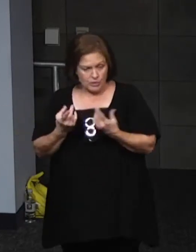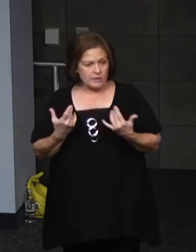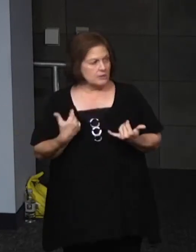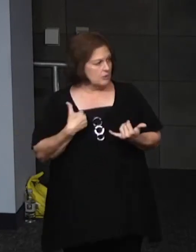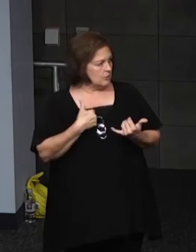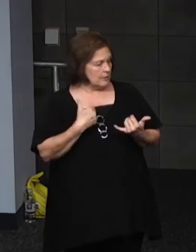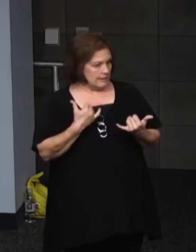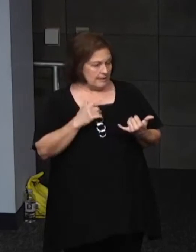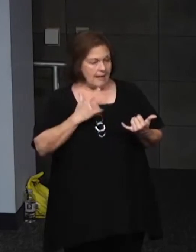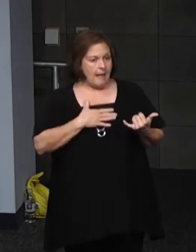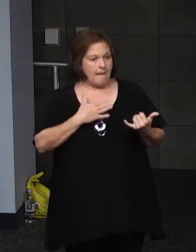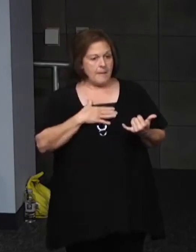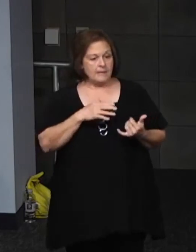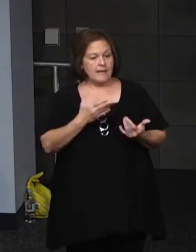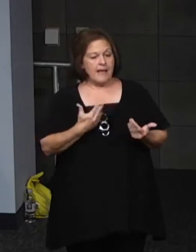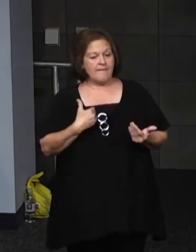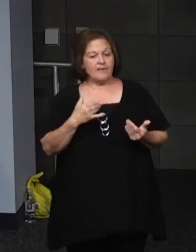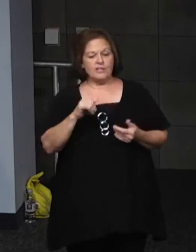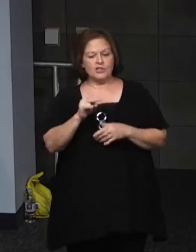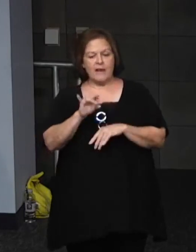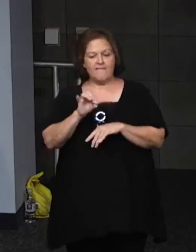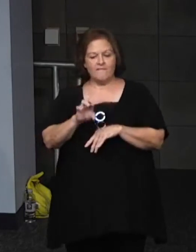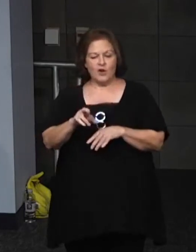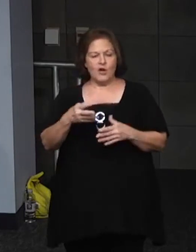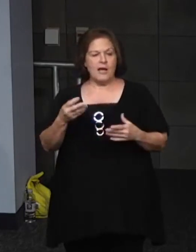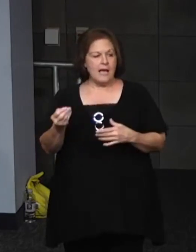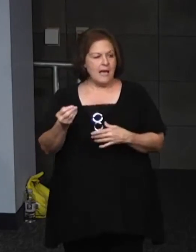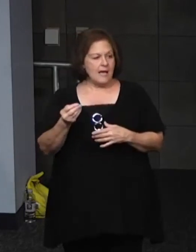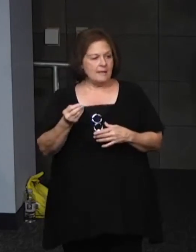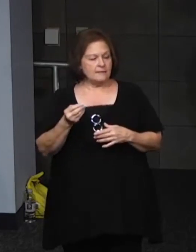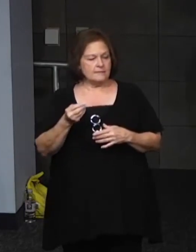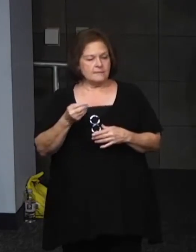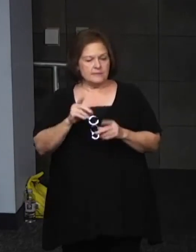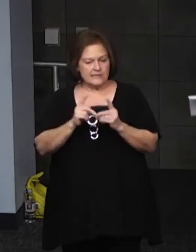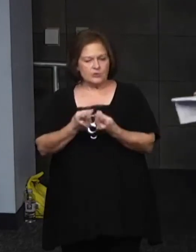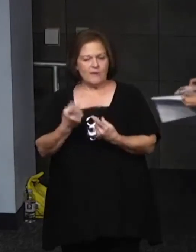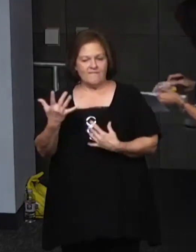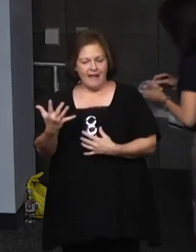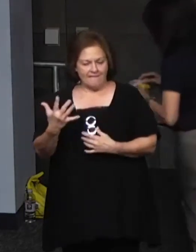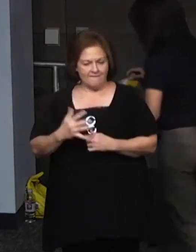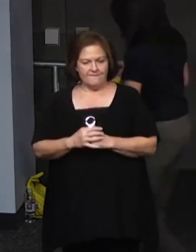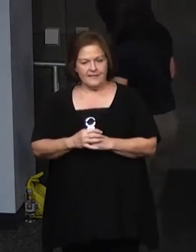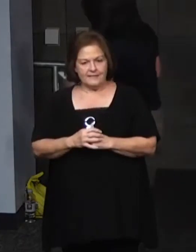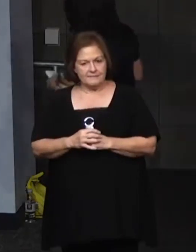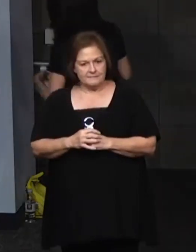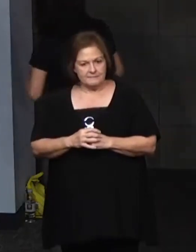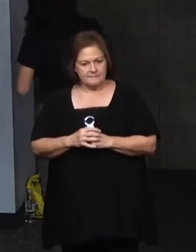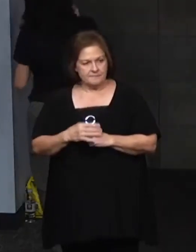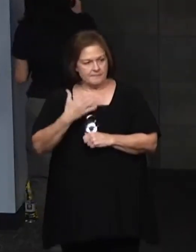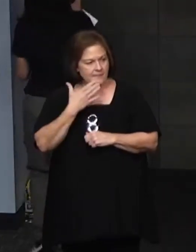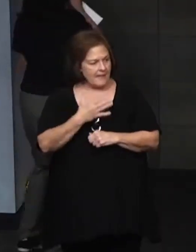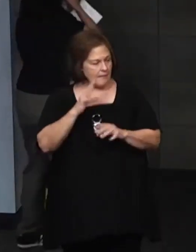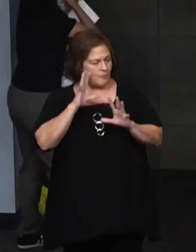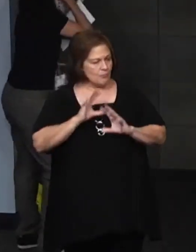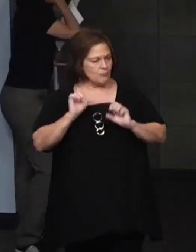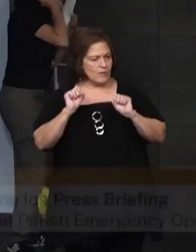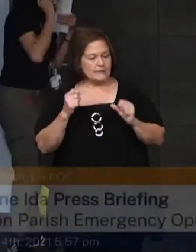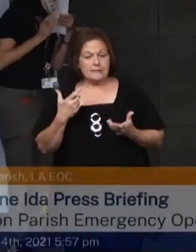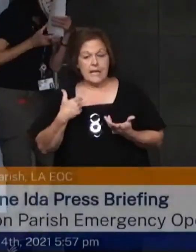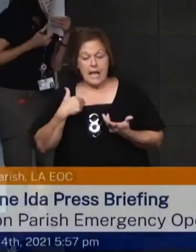we're fortunate to have Councilwoman Jennifer Van Rankin, Councilwoman for District 5. Thank you, Parish President.